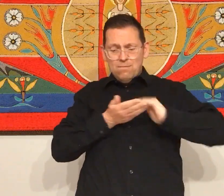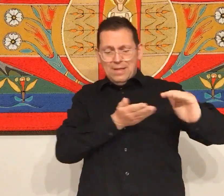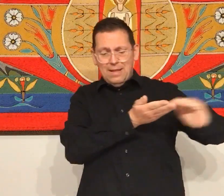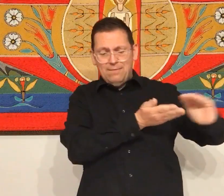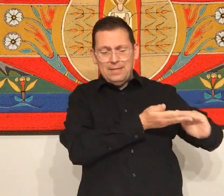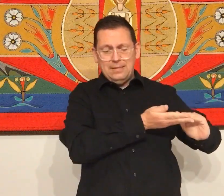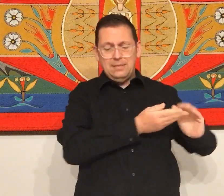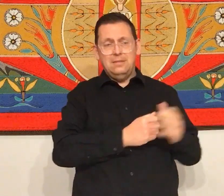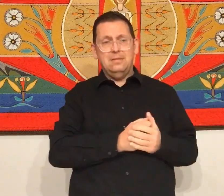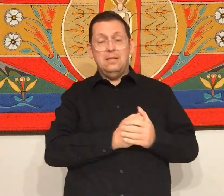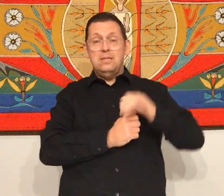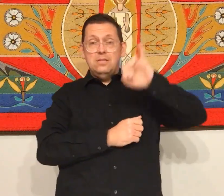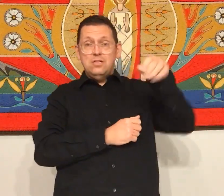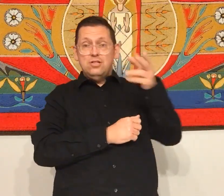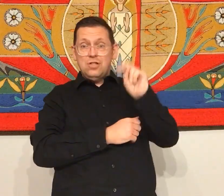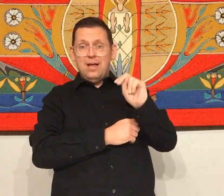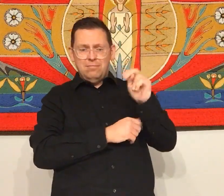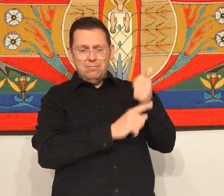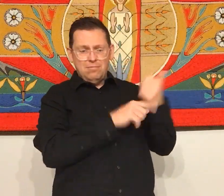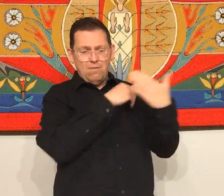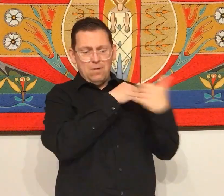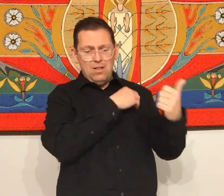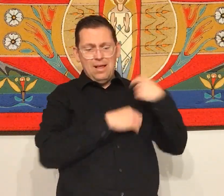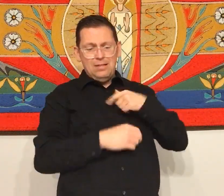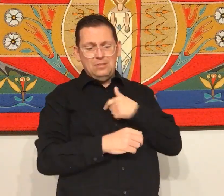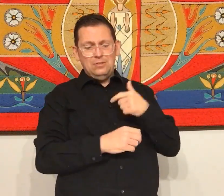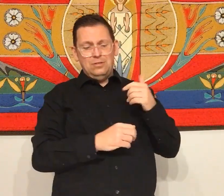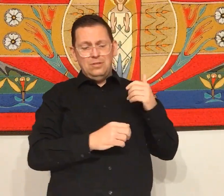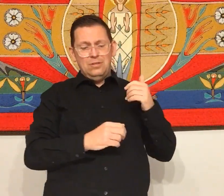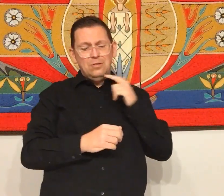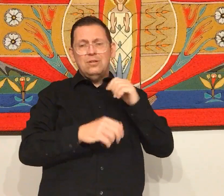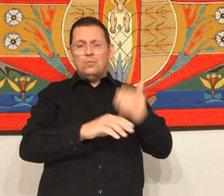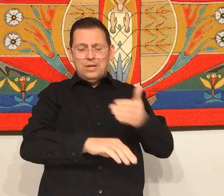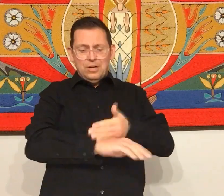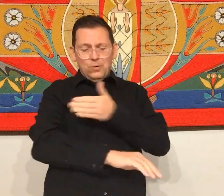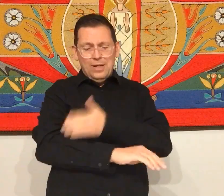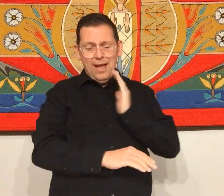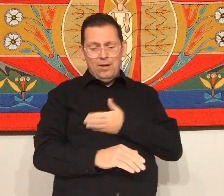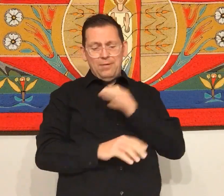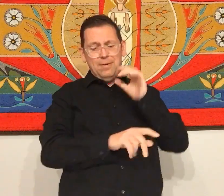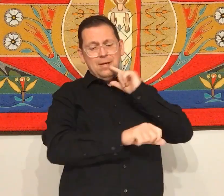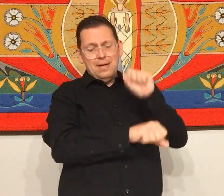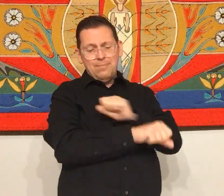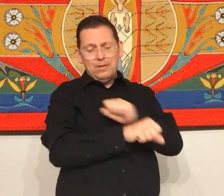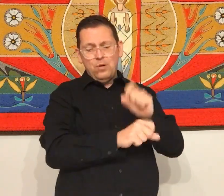the source of life and forgiveness, to renew our commitment to strive for